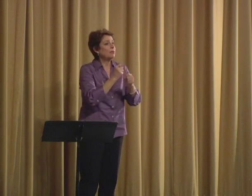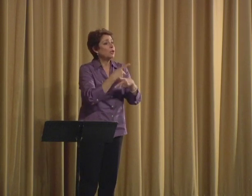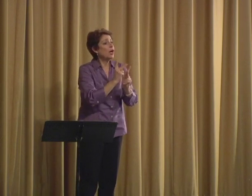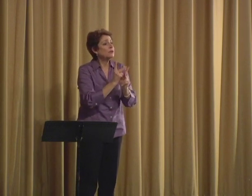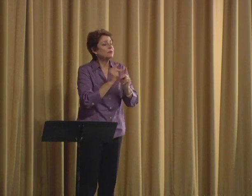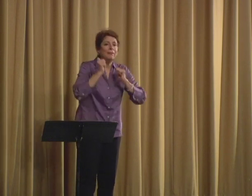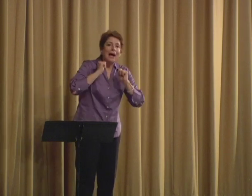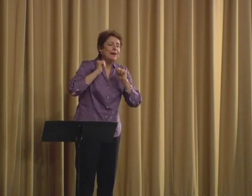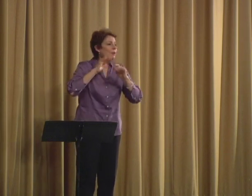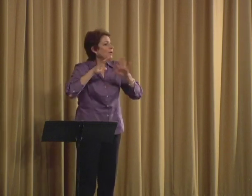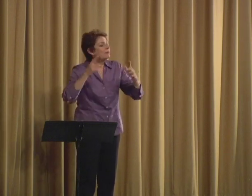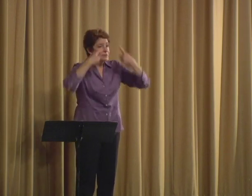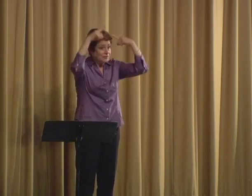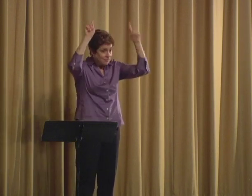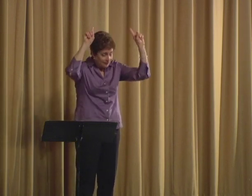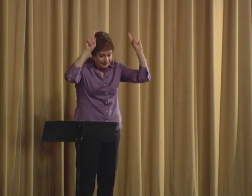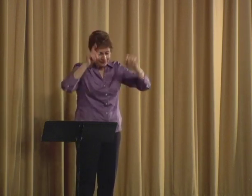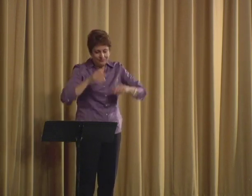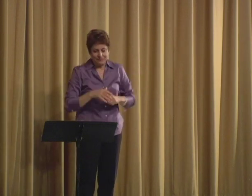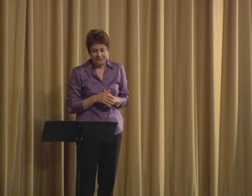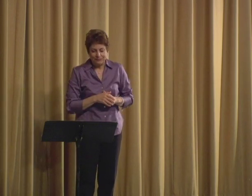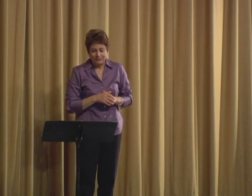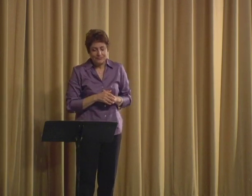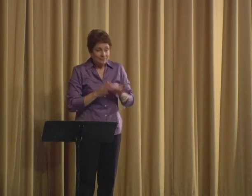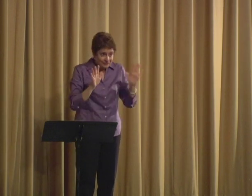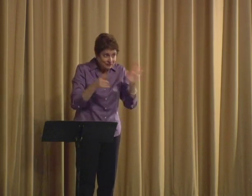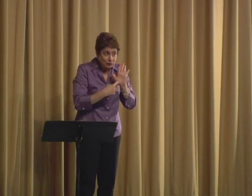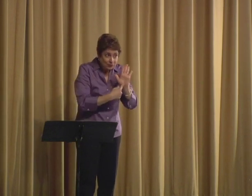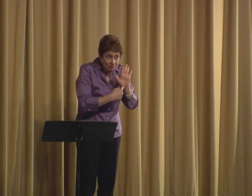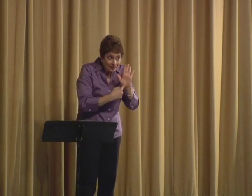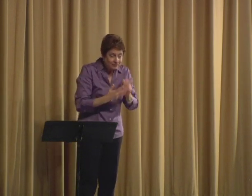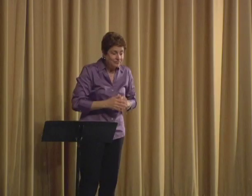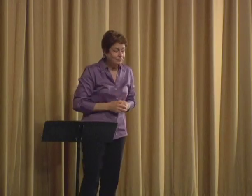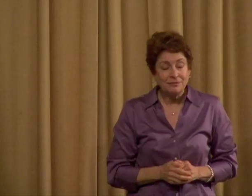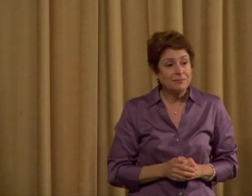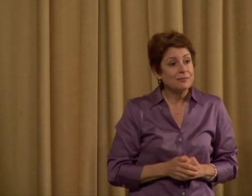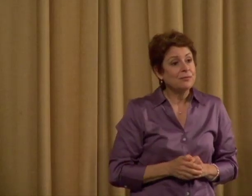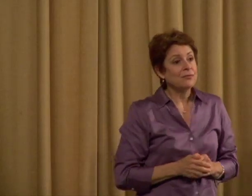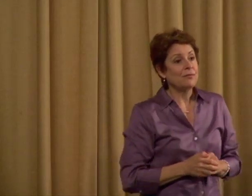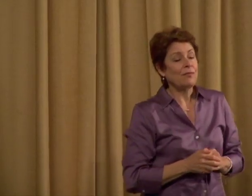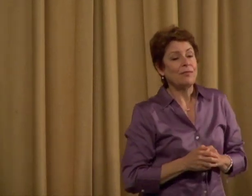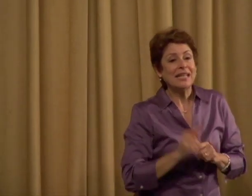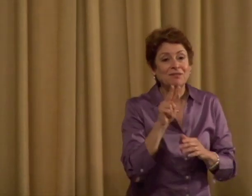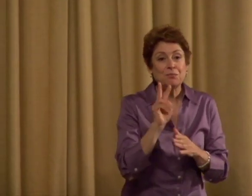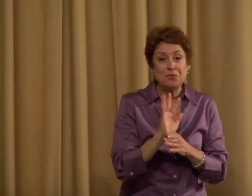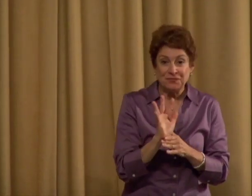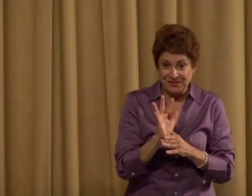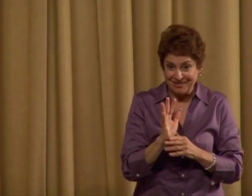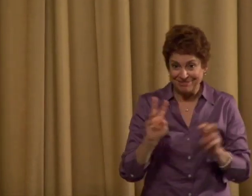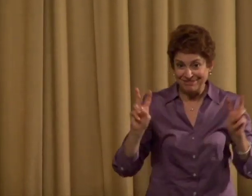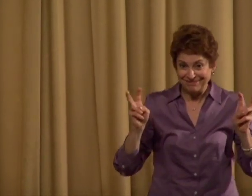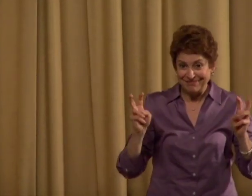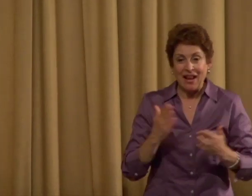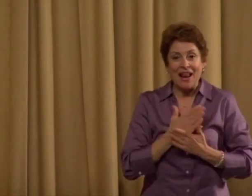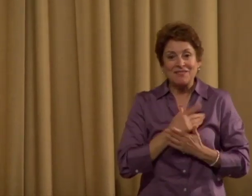advisors, the production, they can make the production successful. This is a real example I want to share. A TV